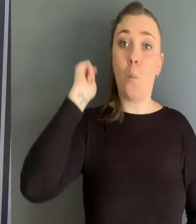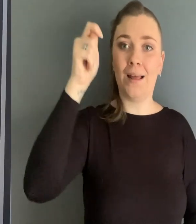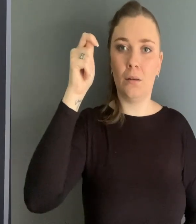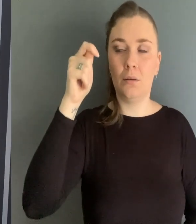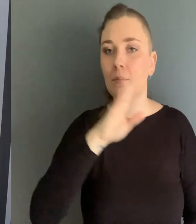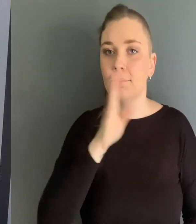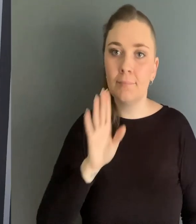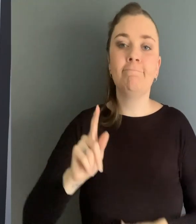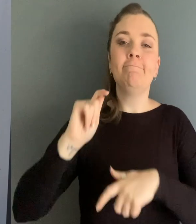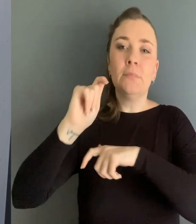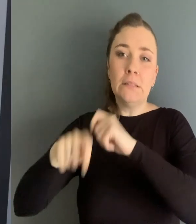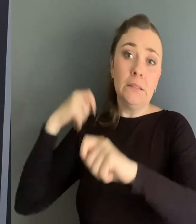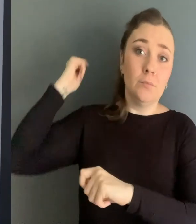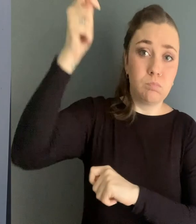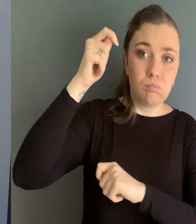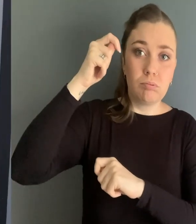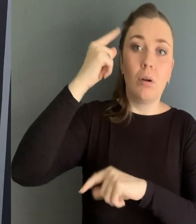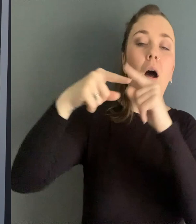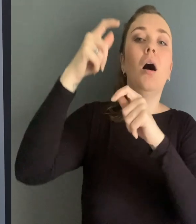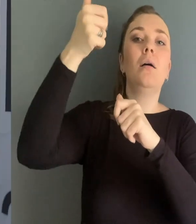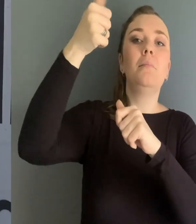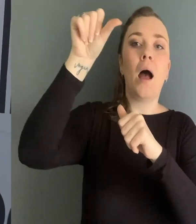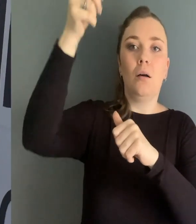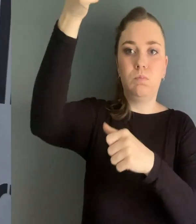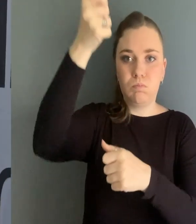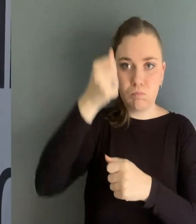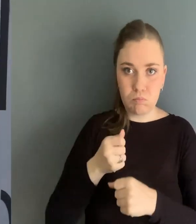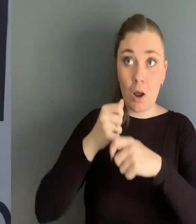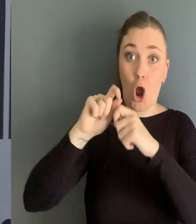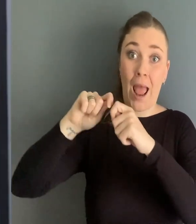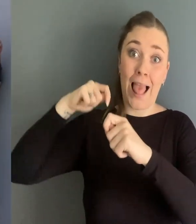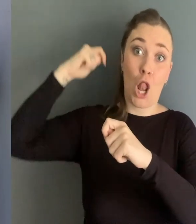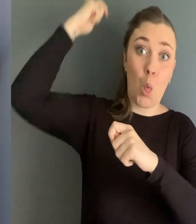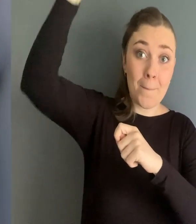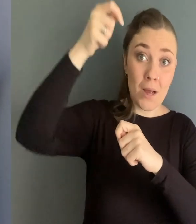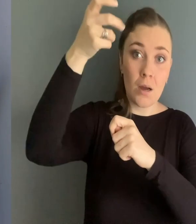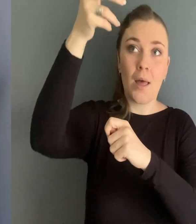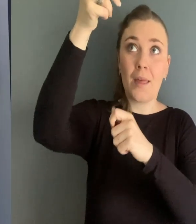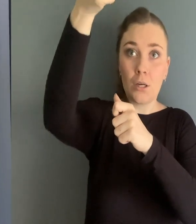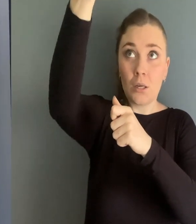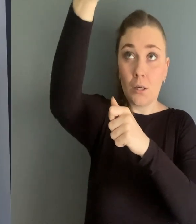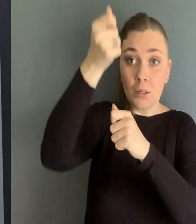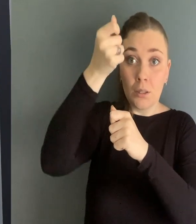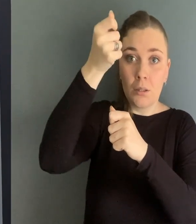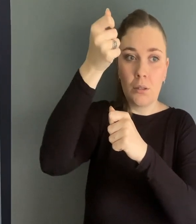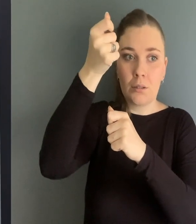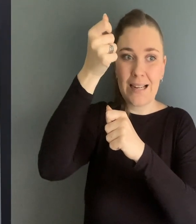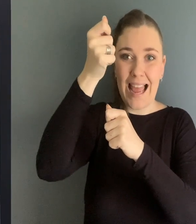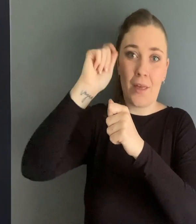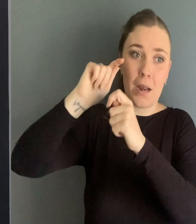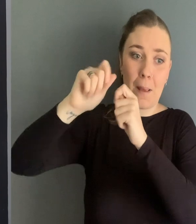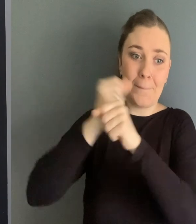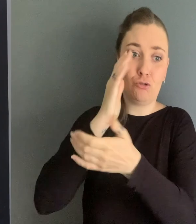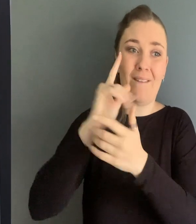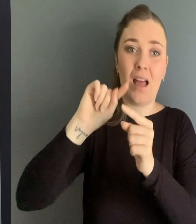once i get the line in the carabiner back to me i attach the rope loop it over the top railing and then i grab the free end and throw it over the